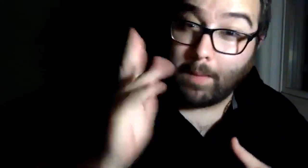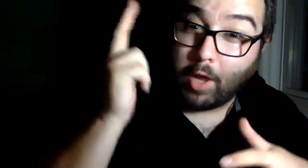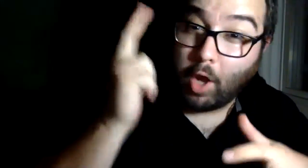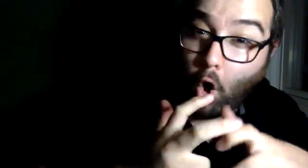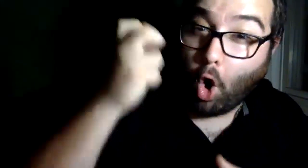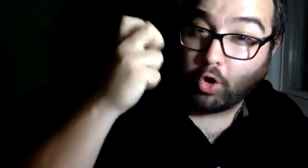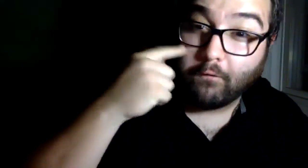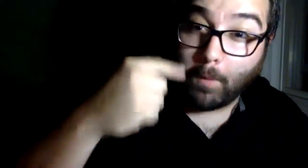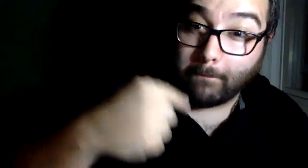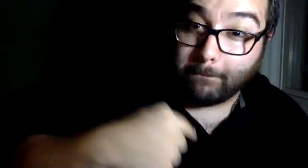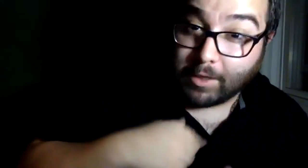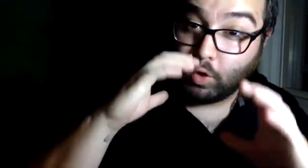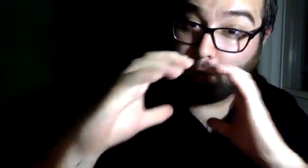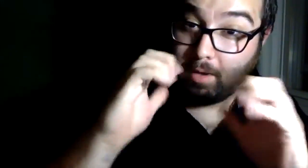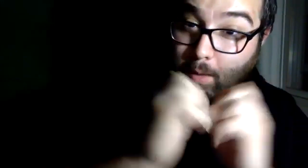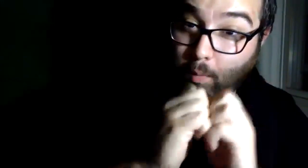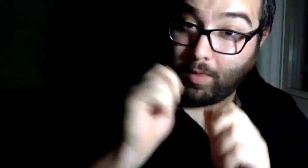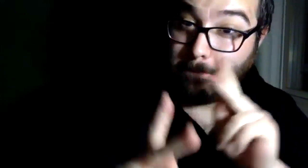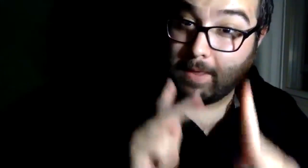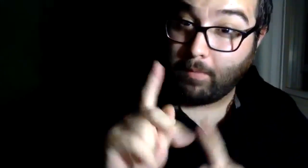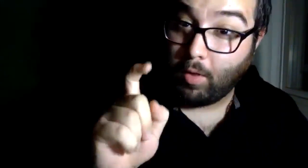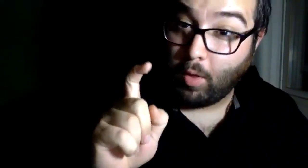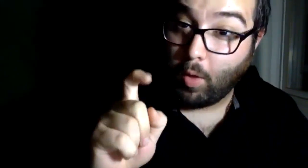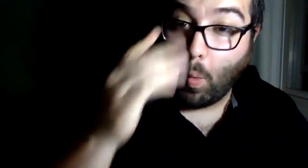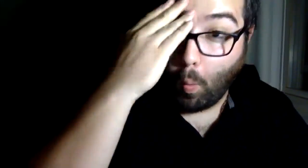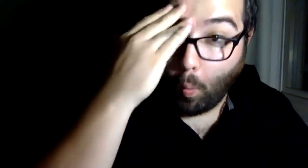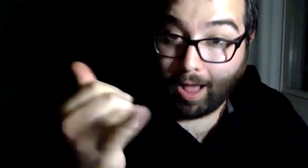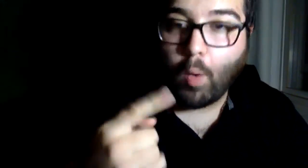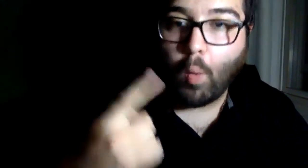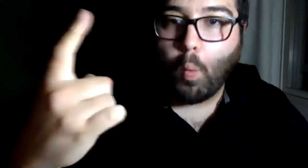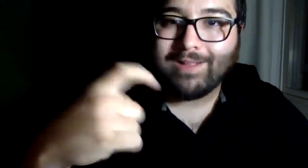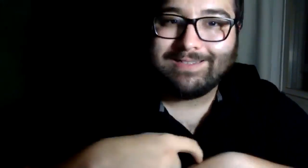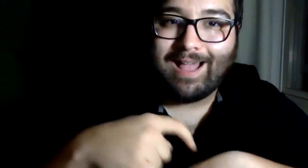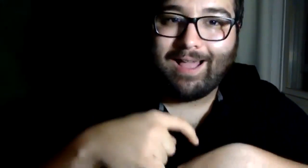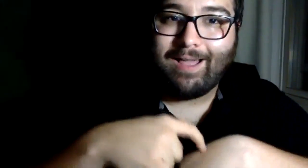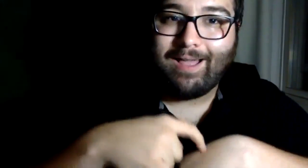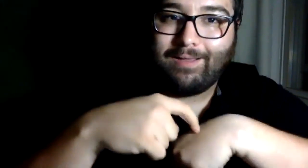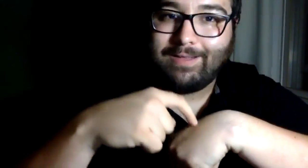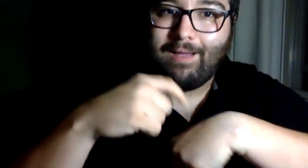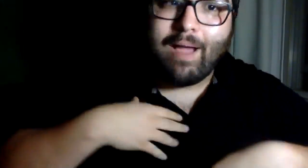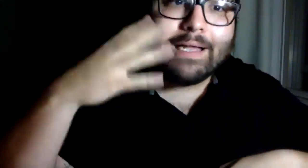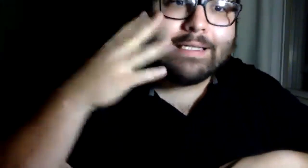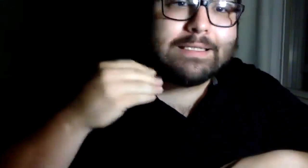with people, because one time when I was in high school, I did not know the